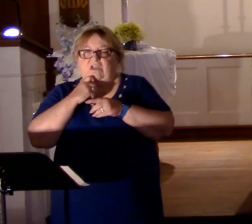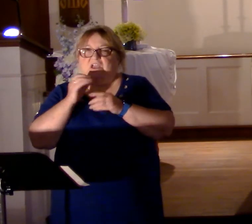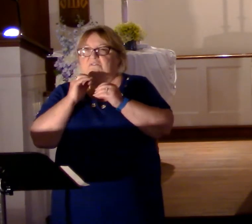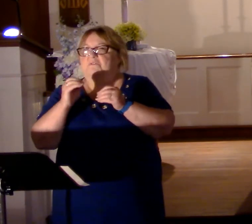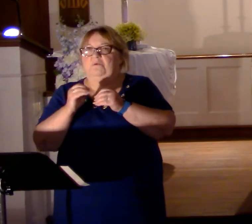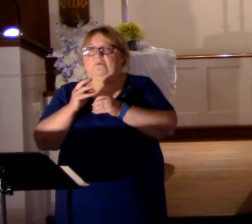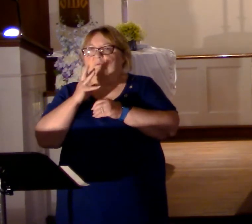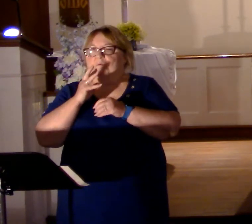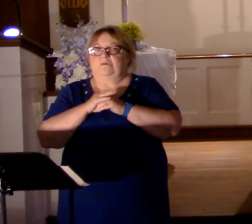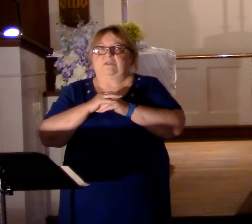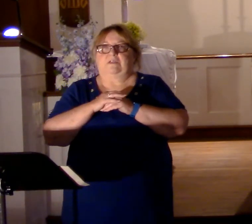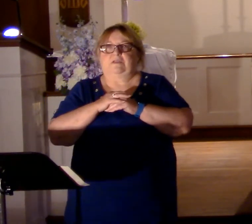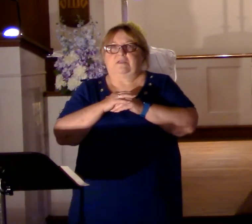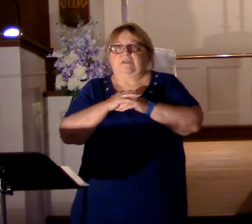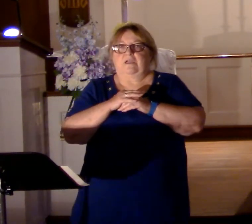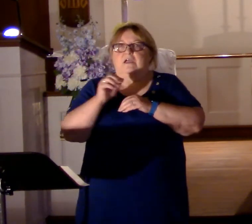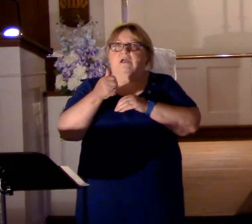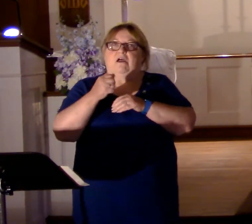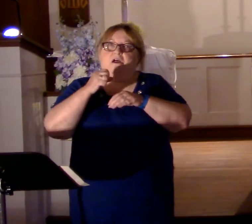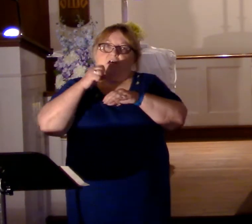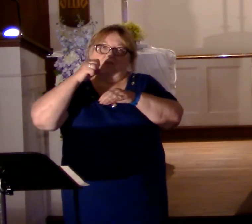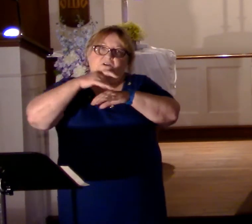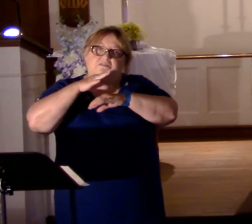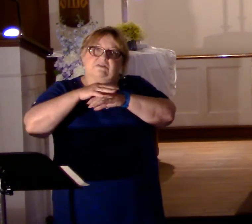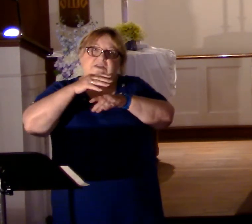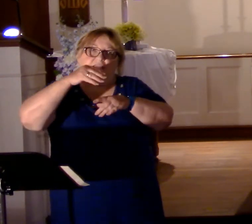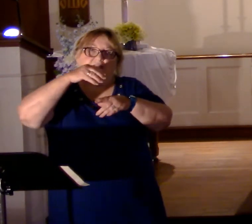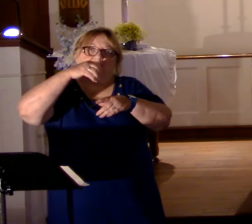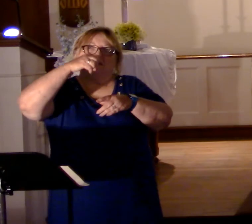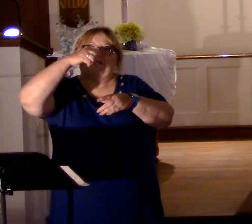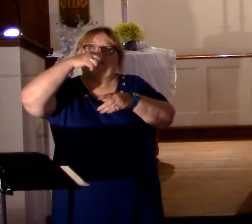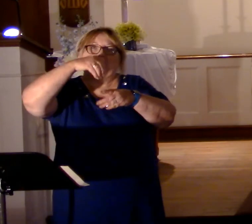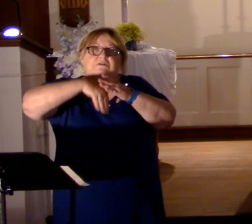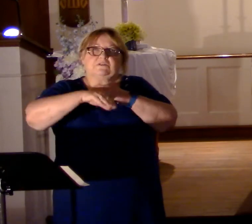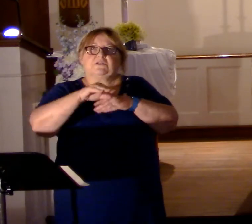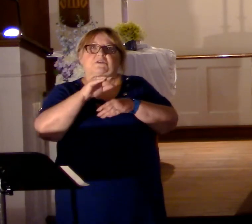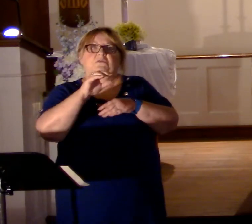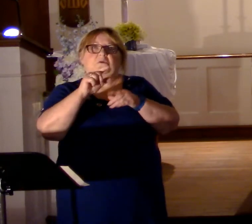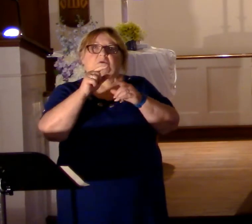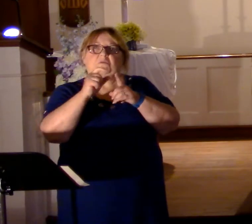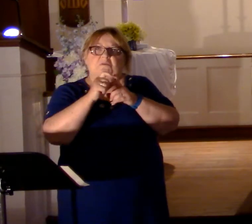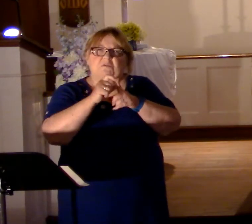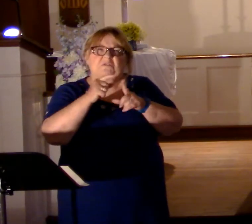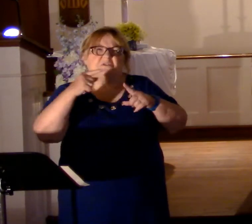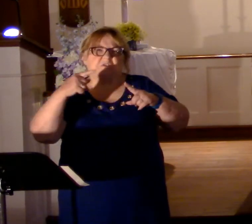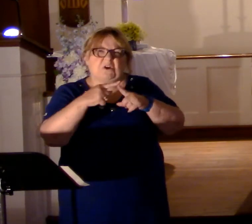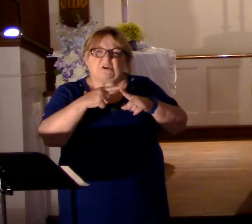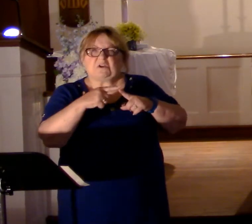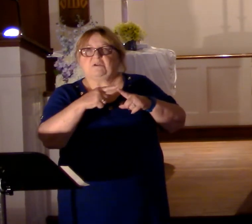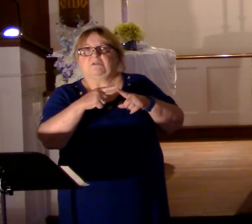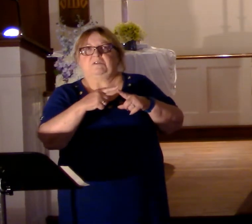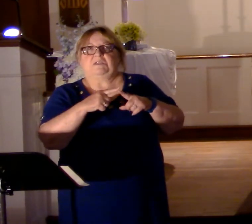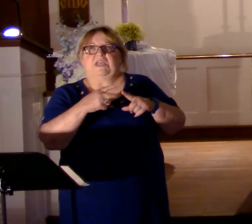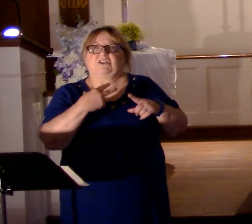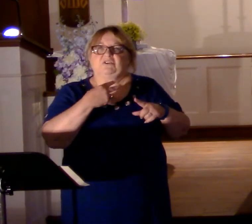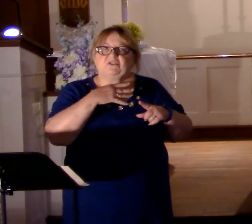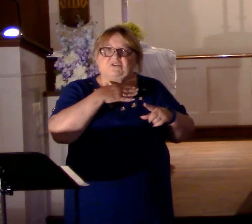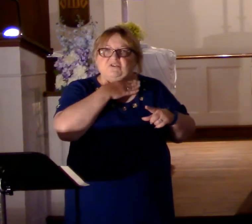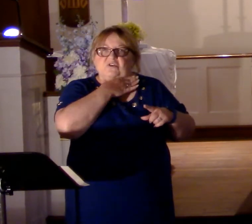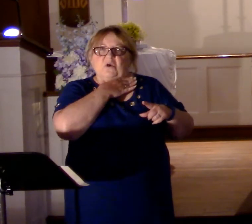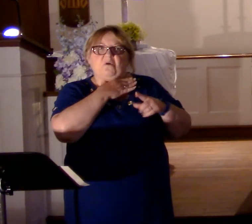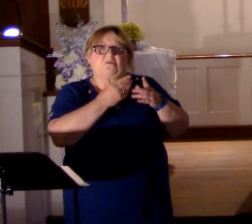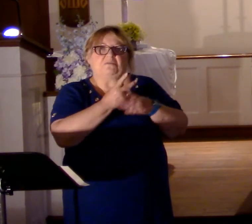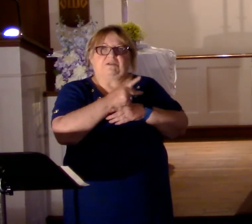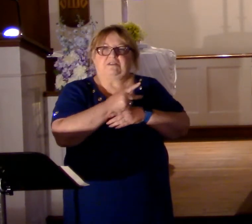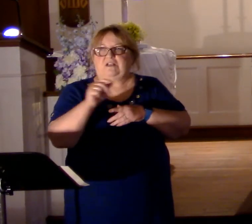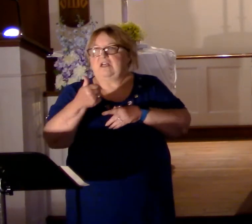root. Other seed fell amongst thorns, which grew up and choked the plants. Still other seed fell on good soil,